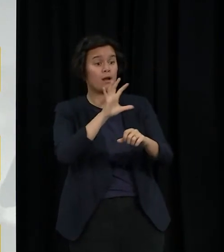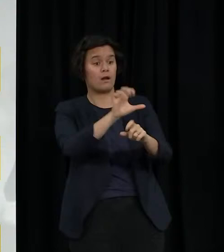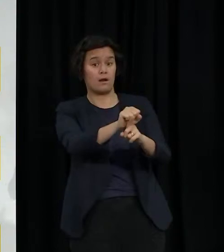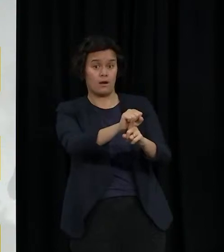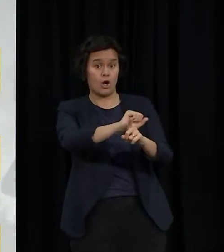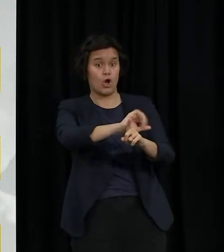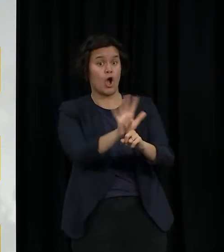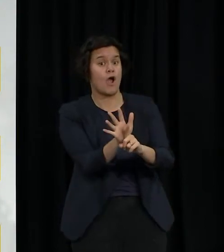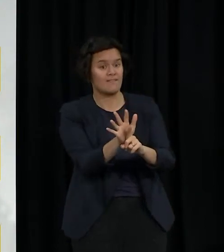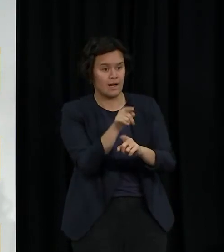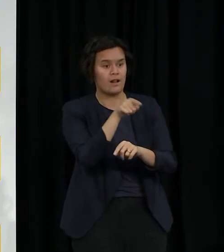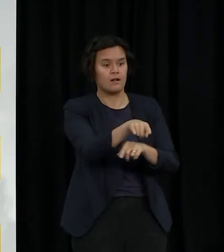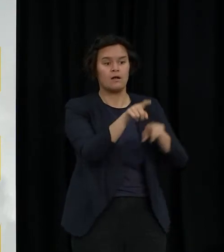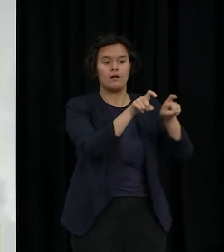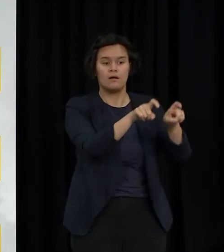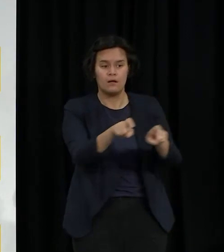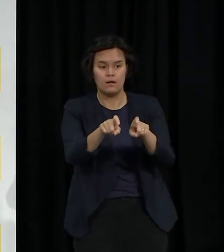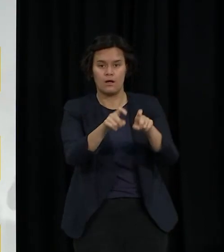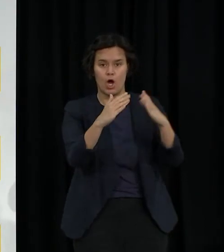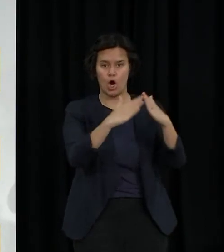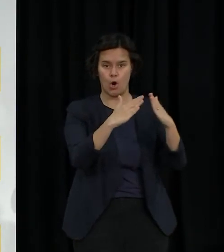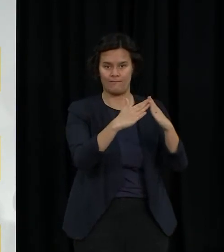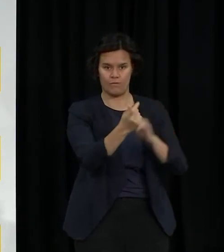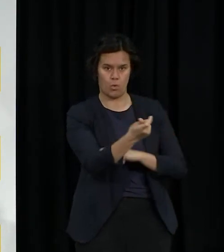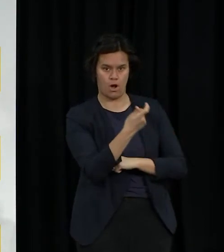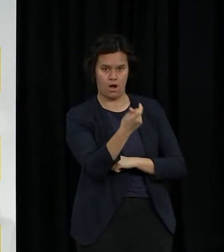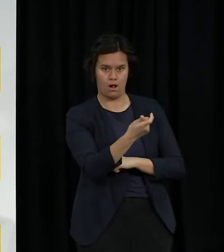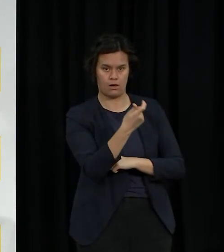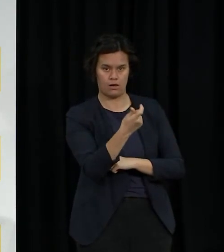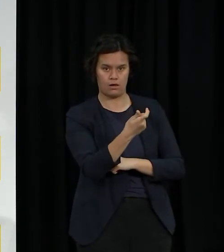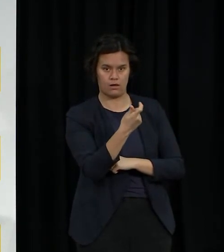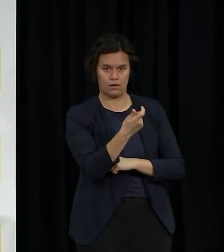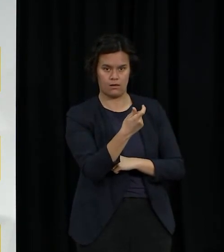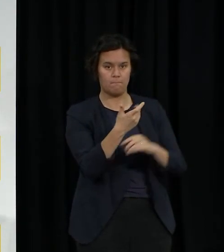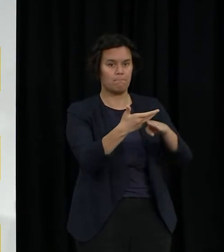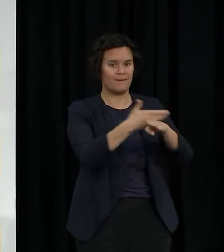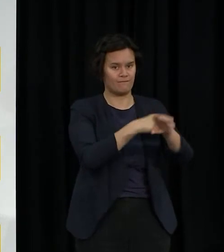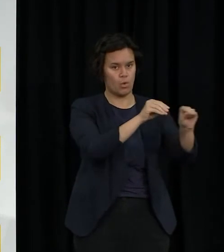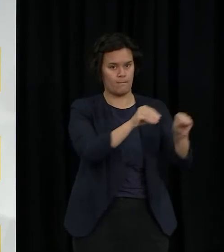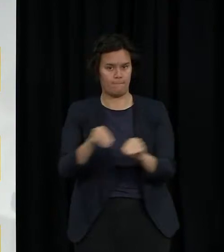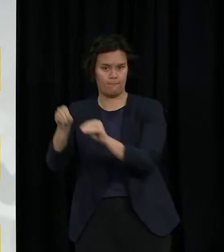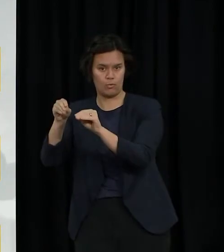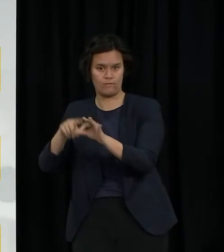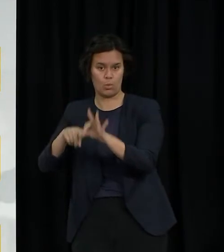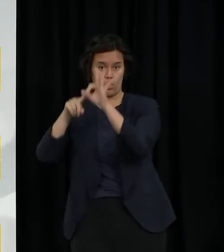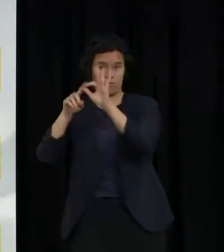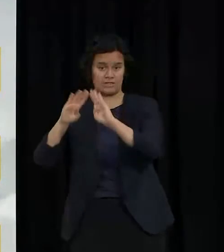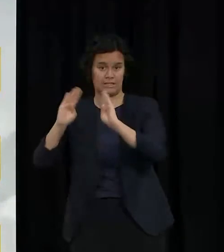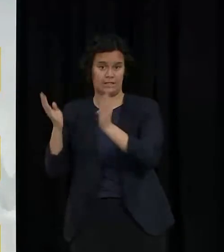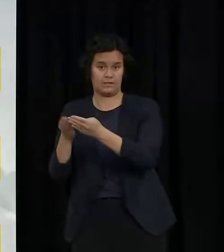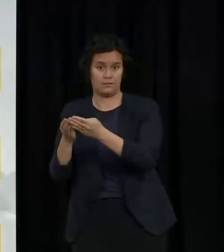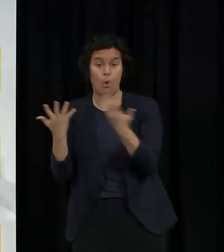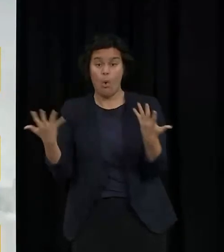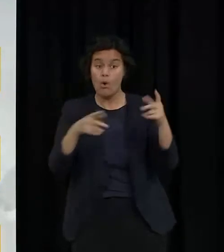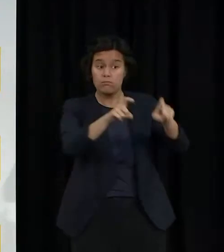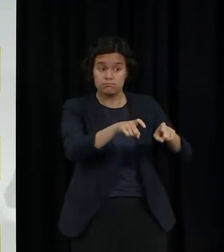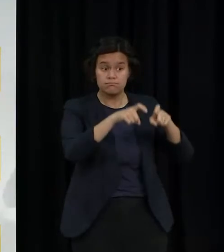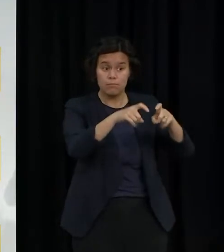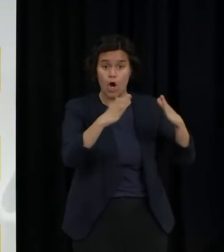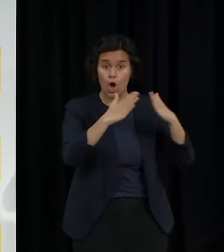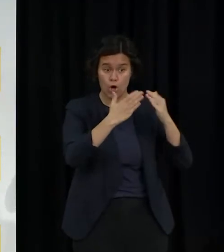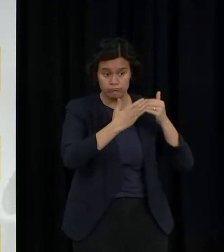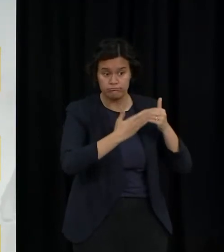with agreement of the Medical Officer of Health in Auckland. That can be because, for example, they have a medical condition